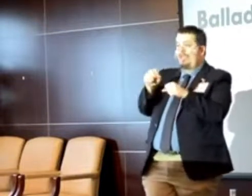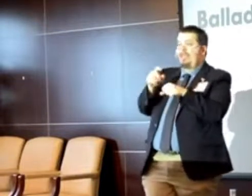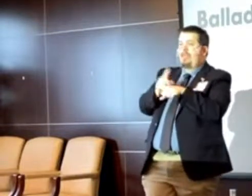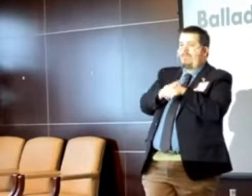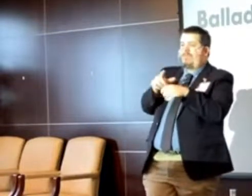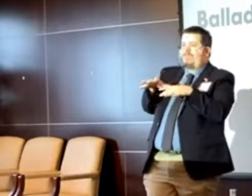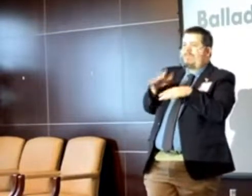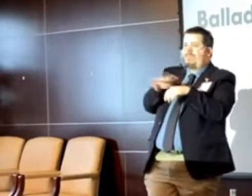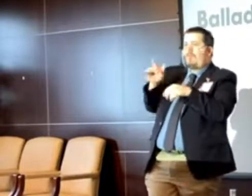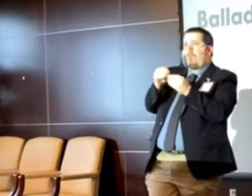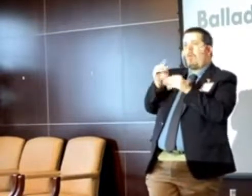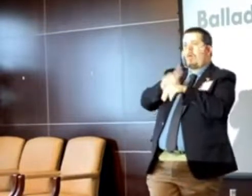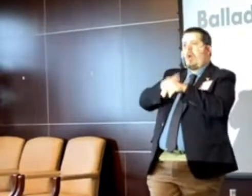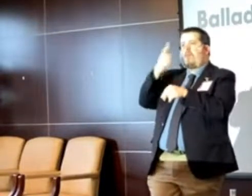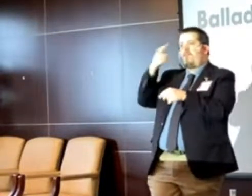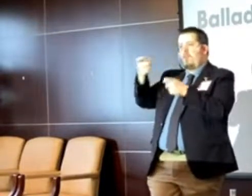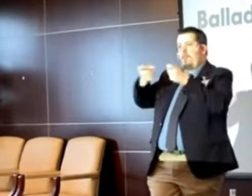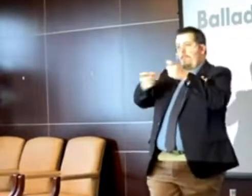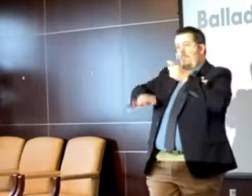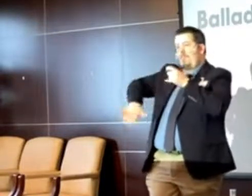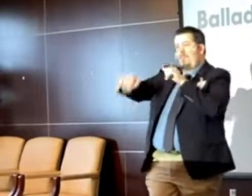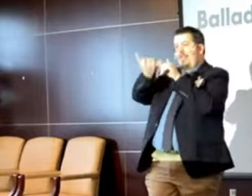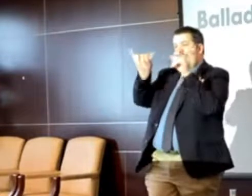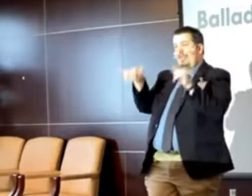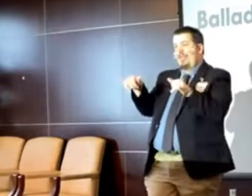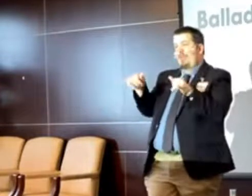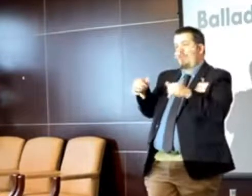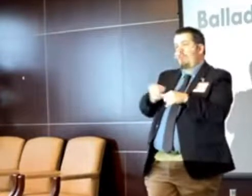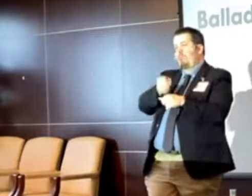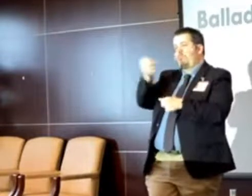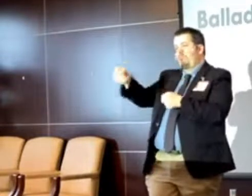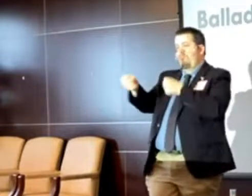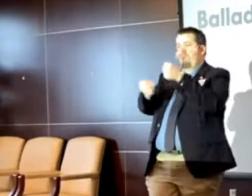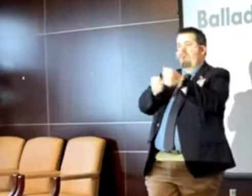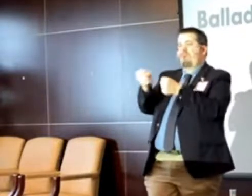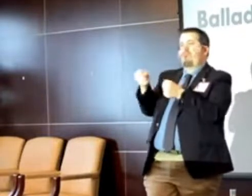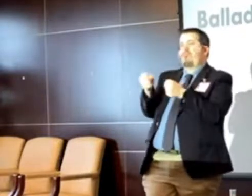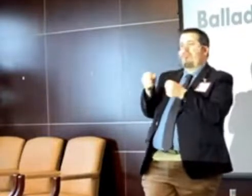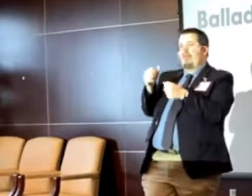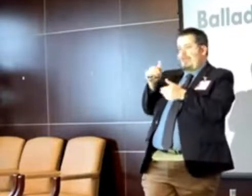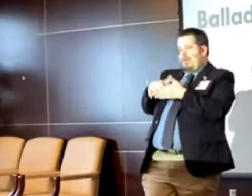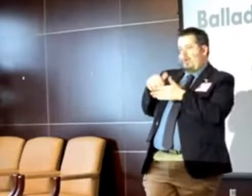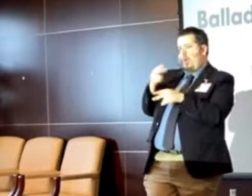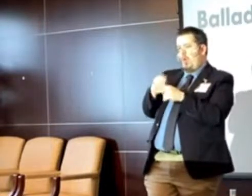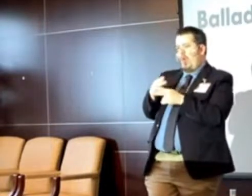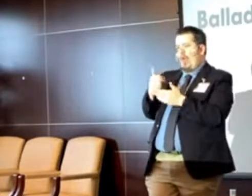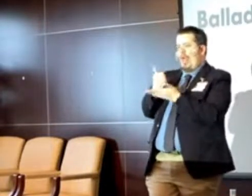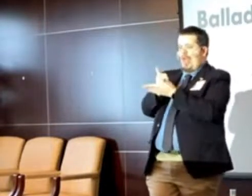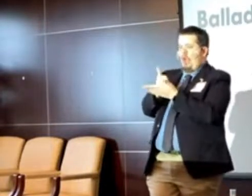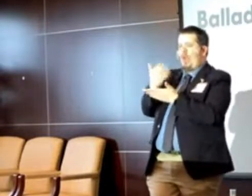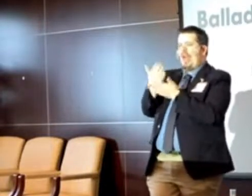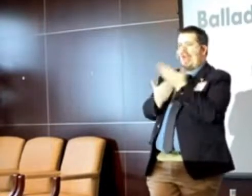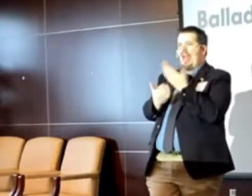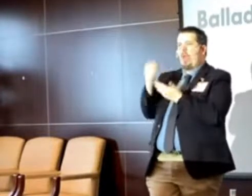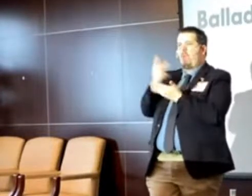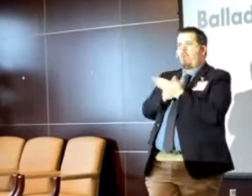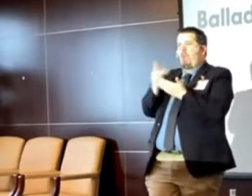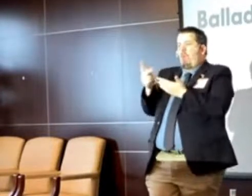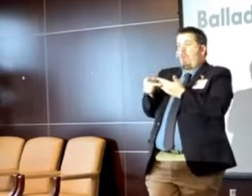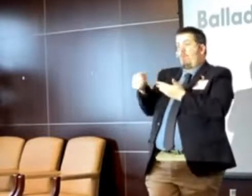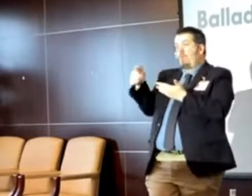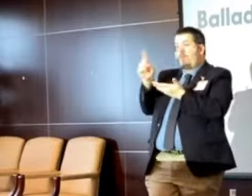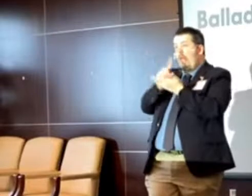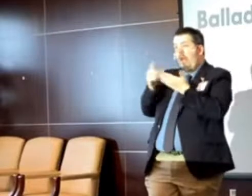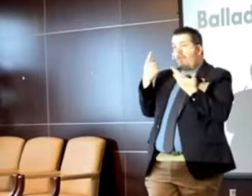for management throughout the system to redeploy themselves within what's called the Helping Hands program. This program is